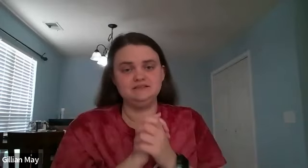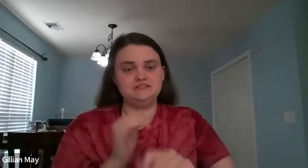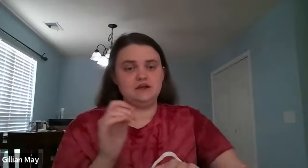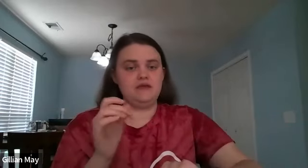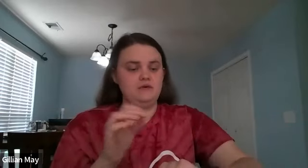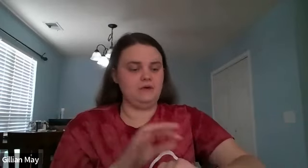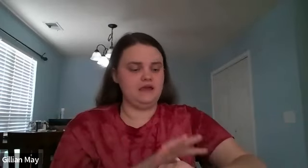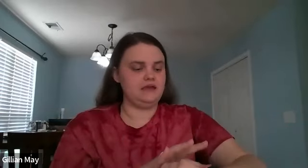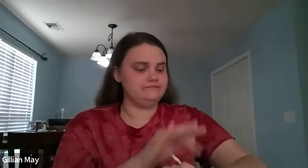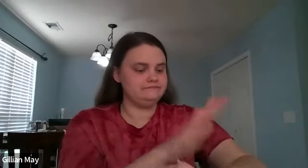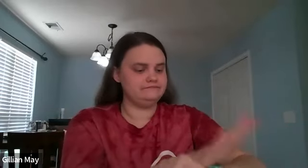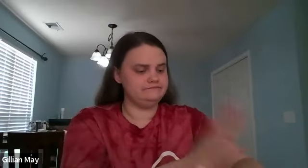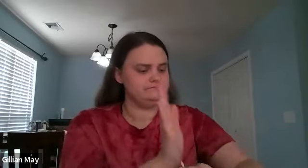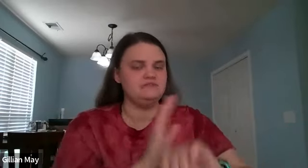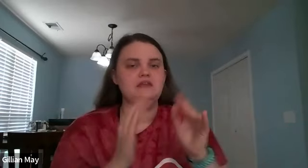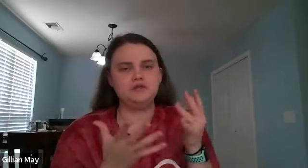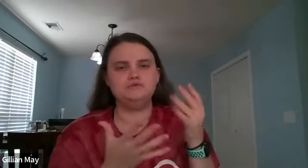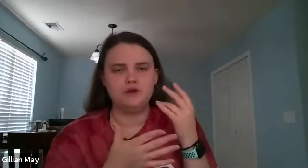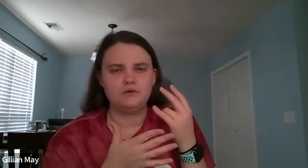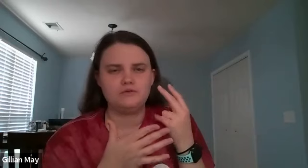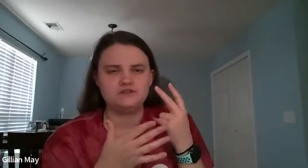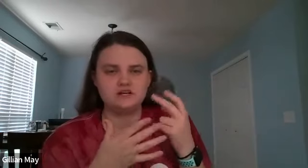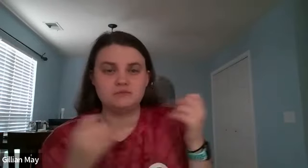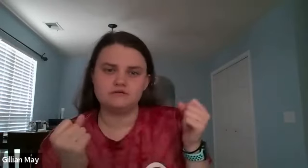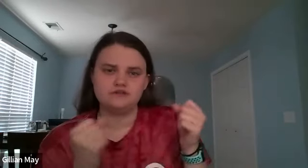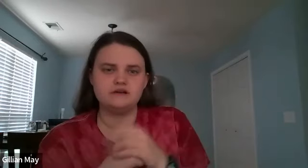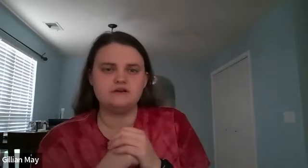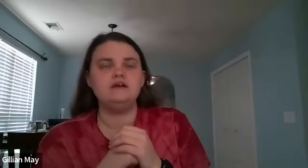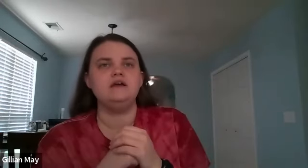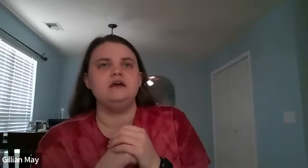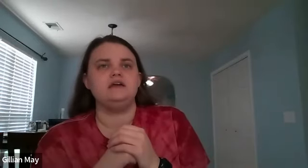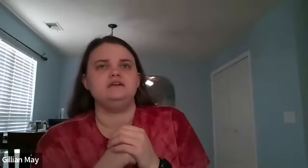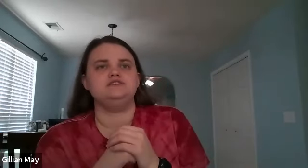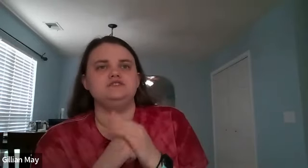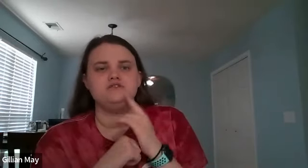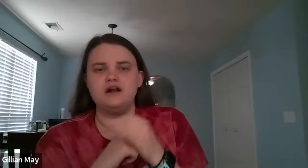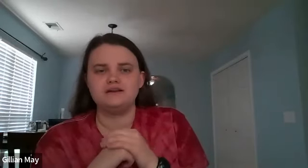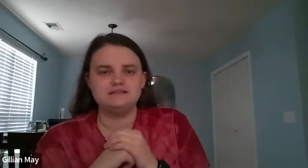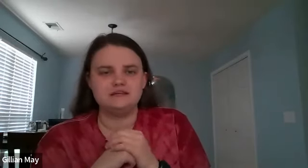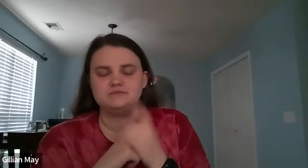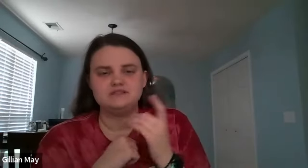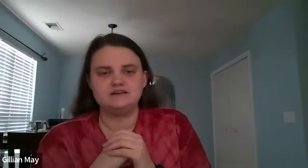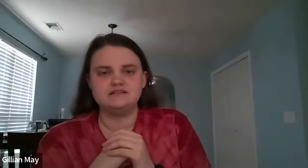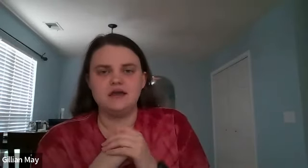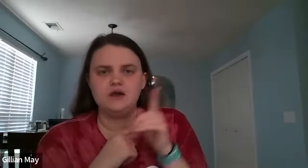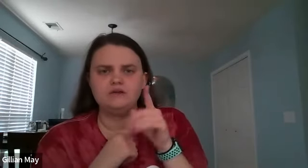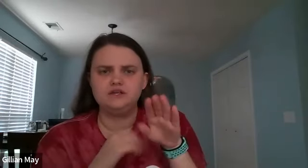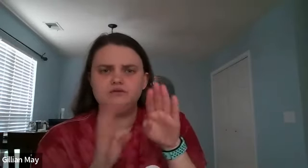So, and the way that you know they're talking about refrigerator is, you know, they're not going to say, someone's not going to say, oh, can you